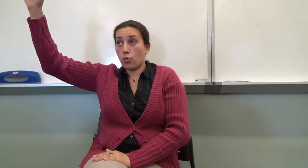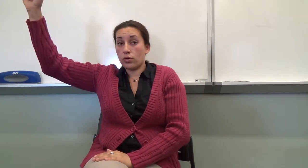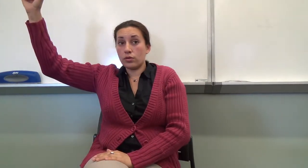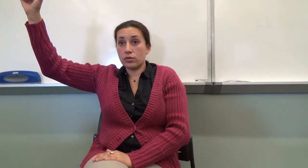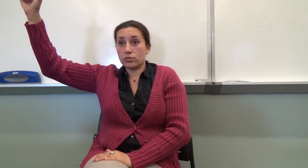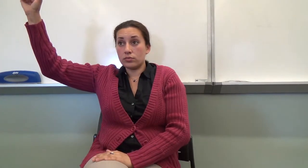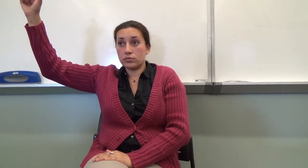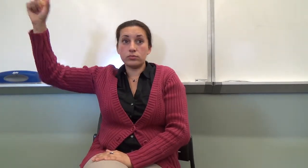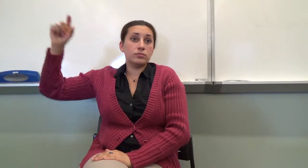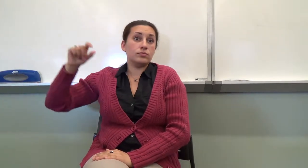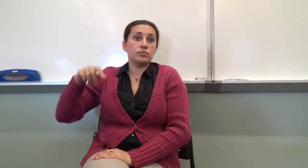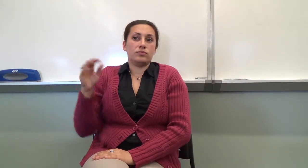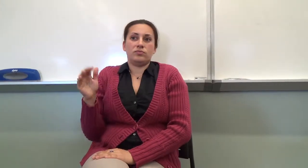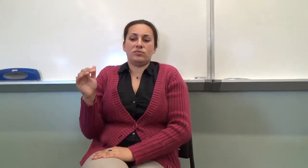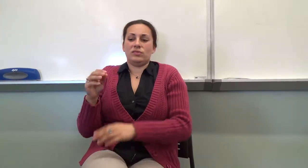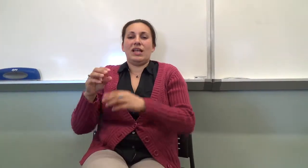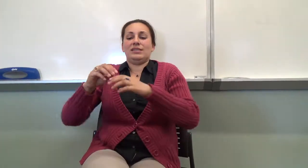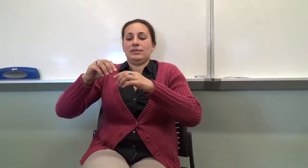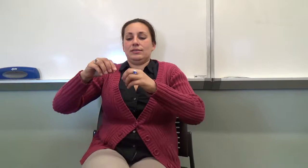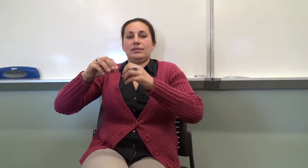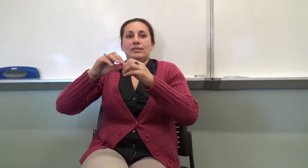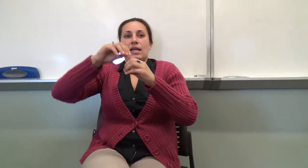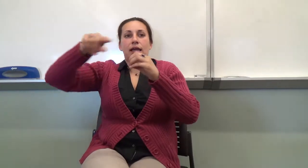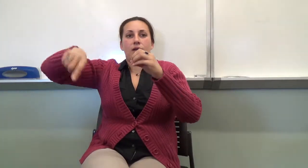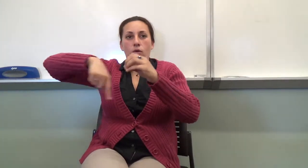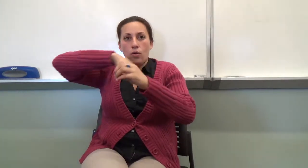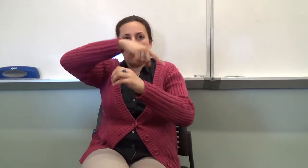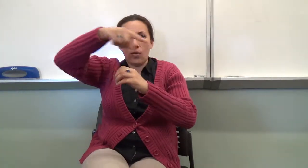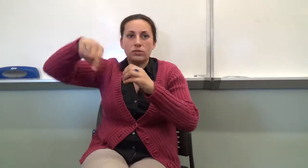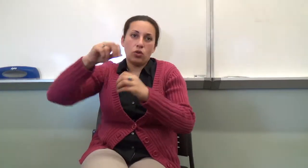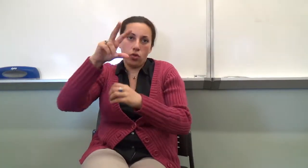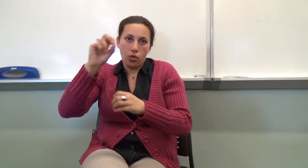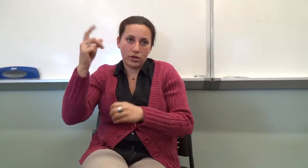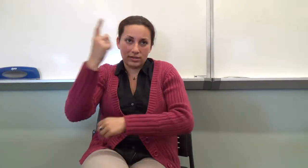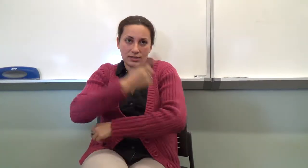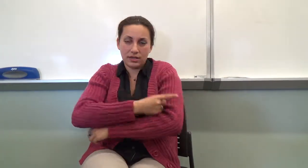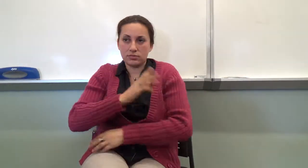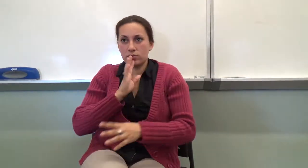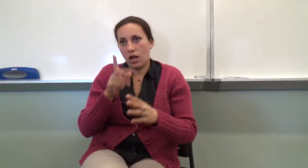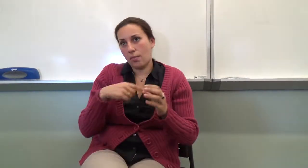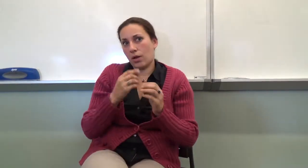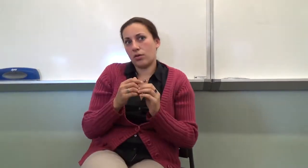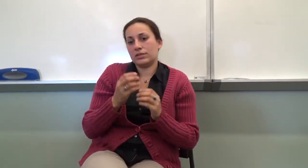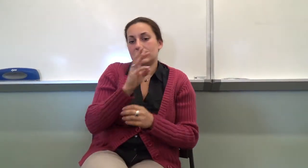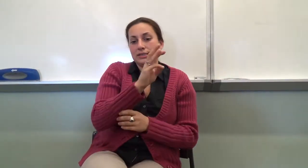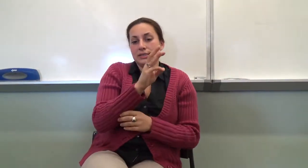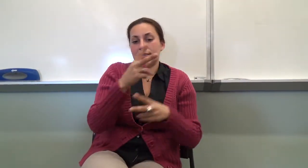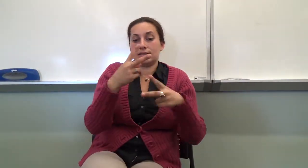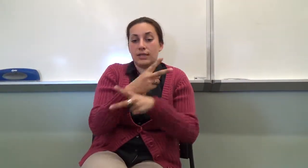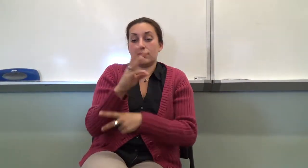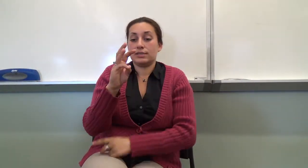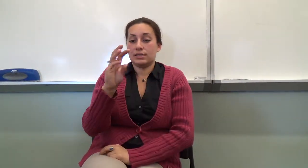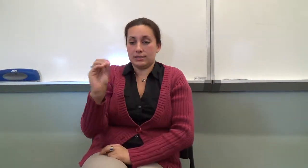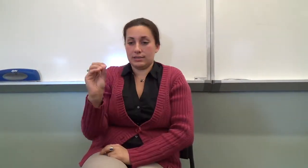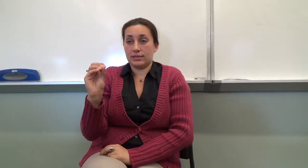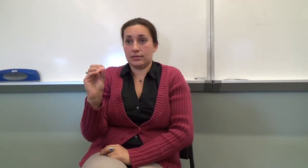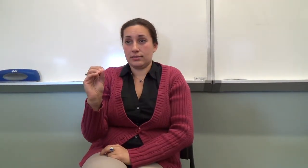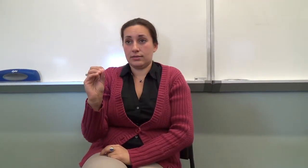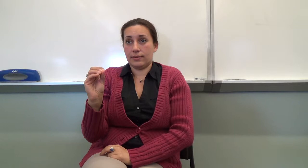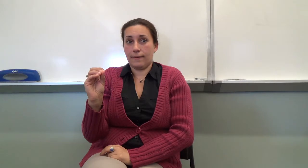60. You can start talking about the number of days in a year, 6 times 60 approximately. So they did a lot with